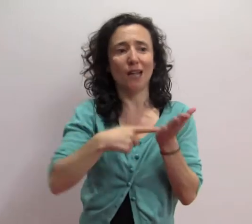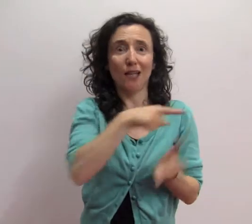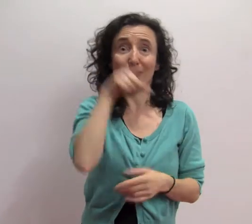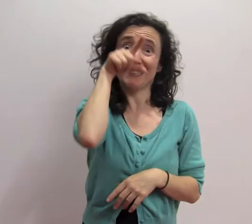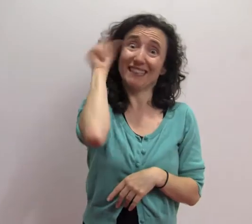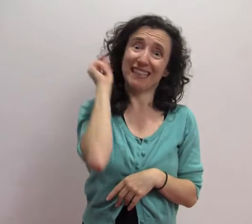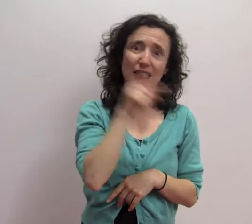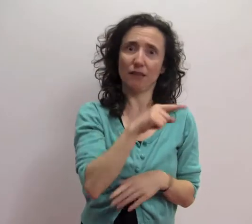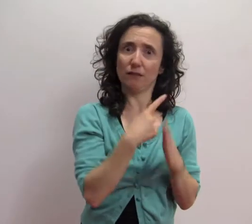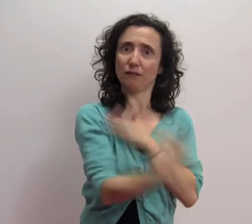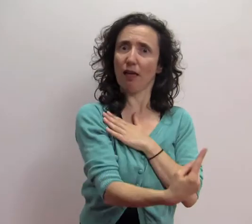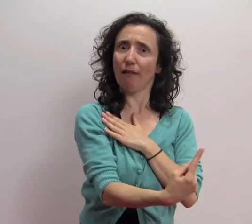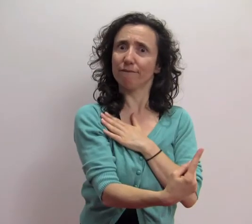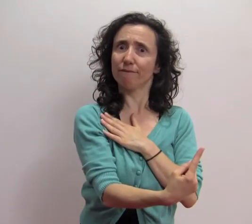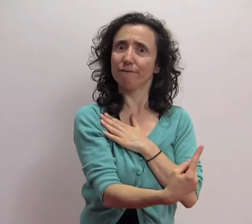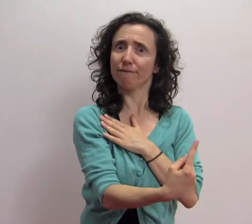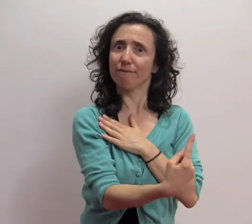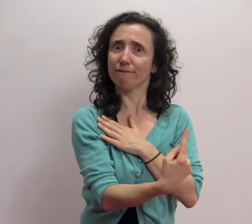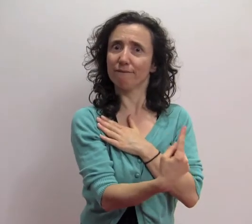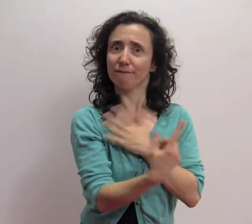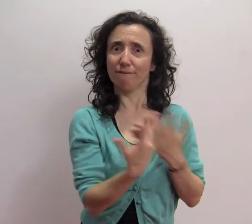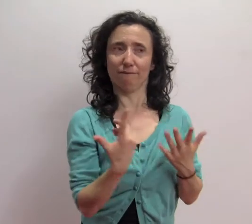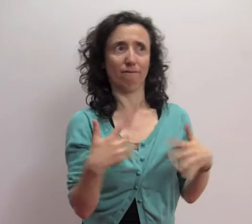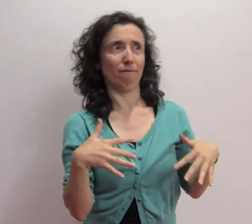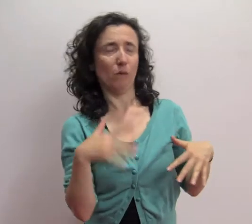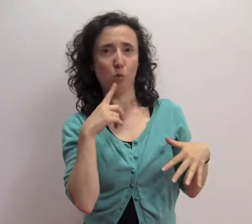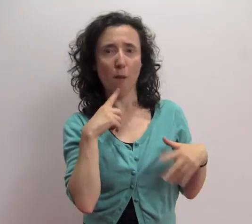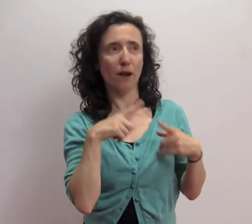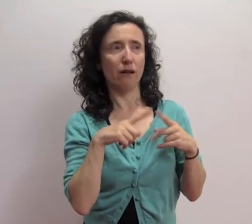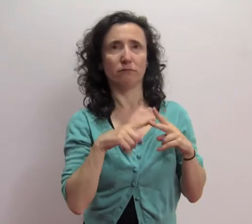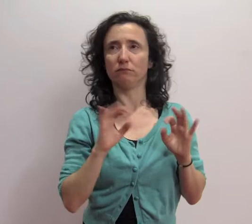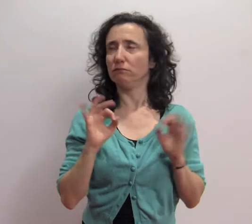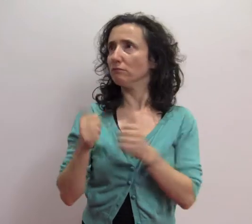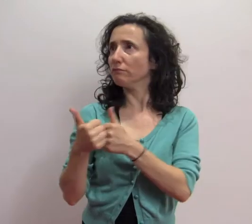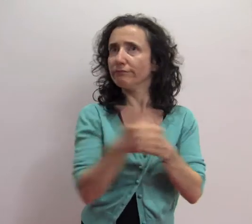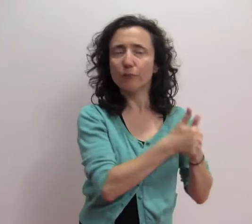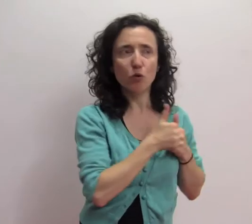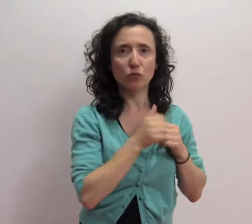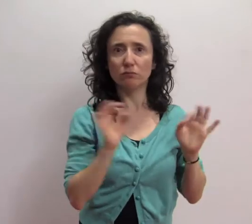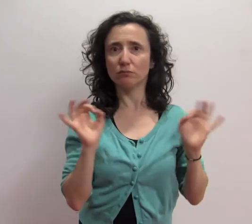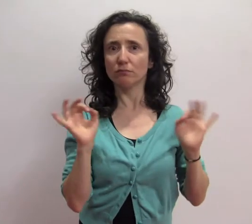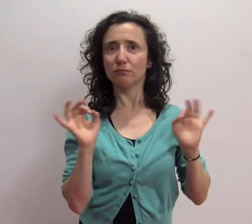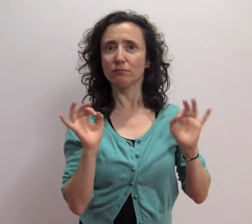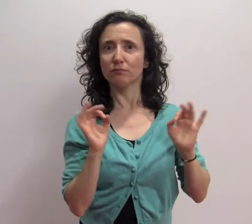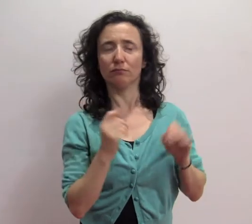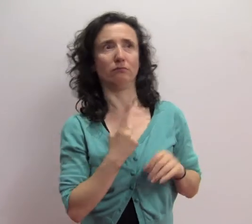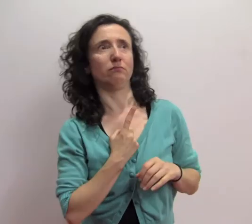And when the real person, the deaf man, told me himself he was actually accompanied by his cousin, I've actually based the play on a